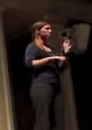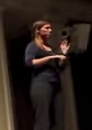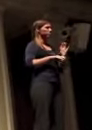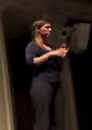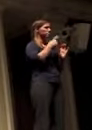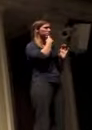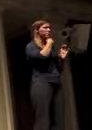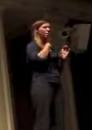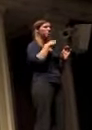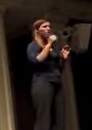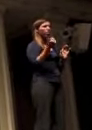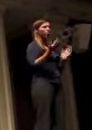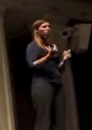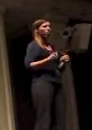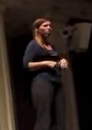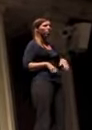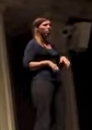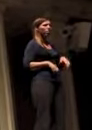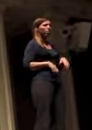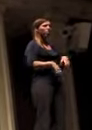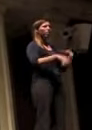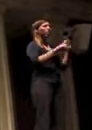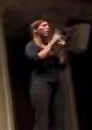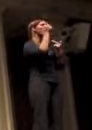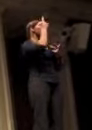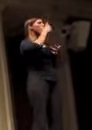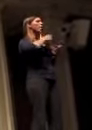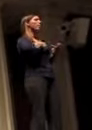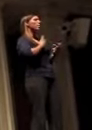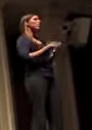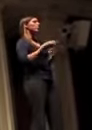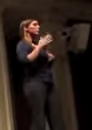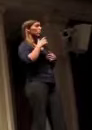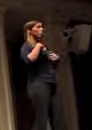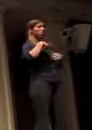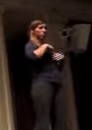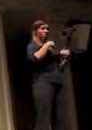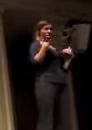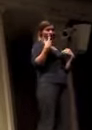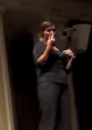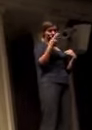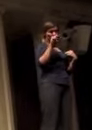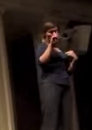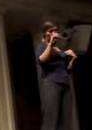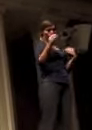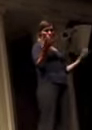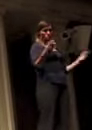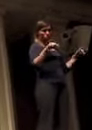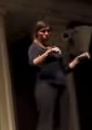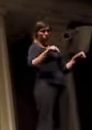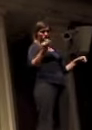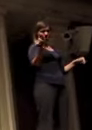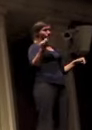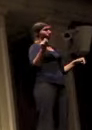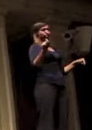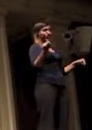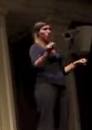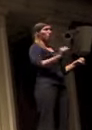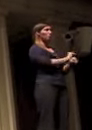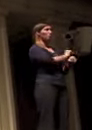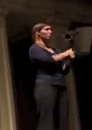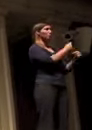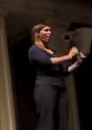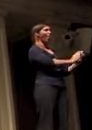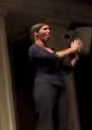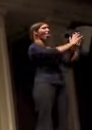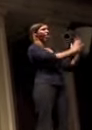you that Seattle does not have a ghetto as hard as we may try. And I may not have lived in the